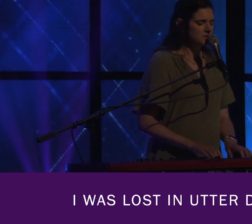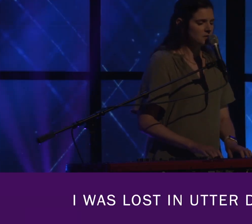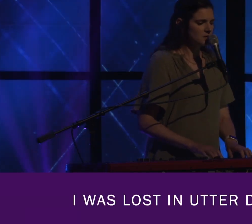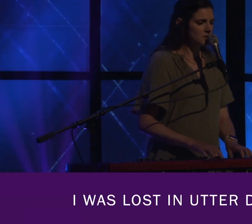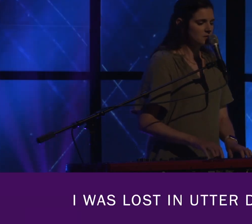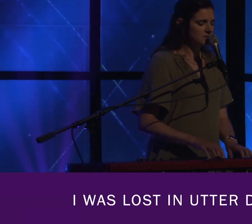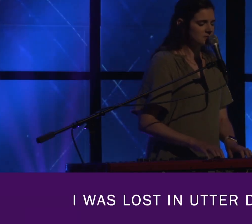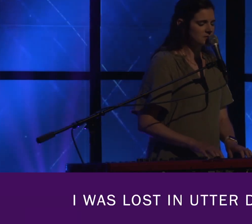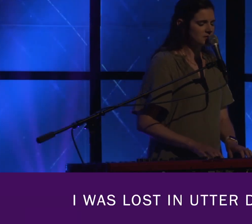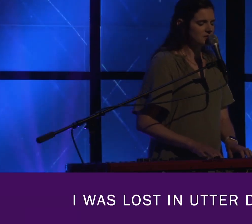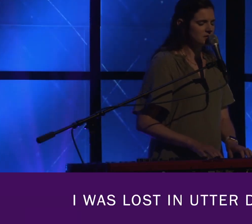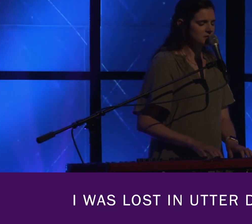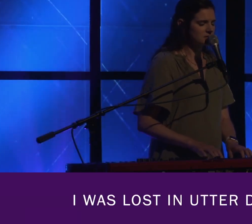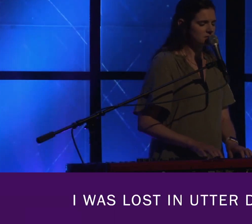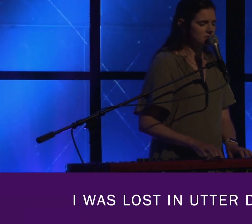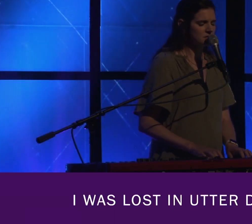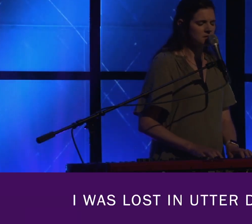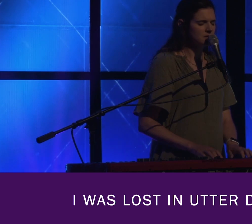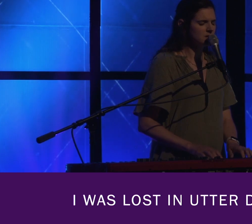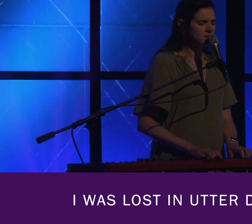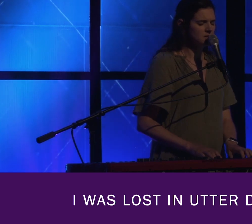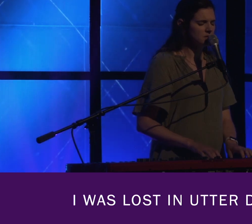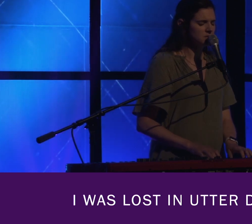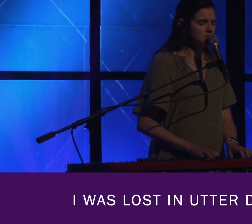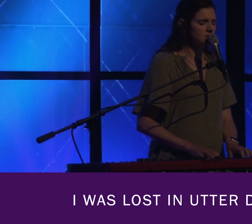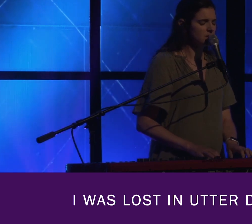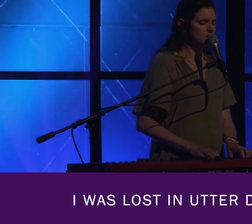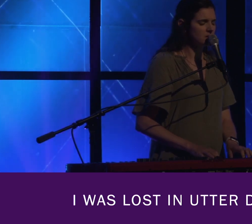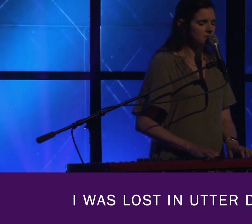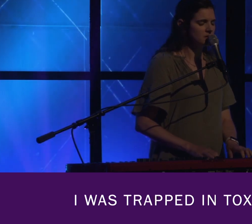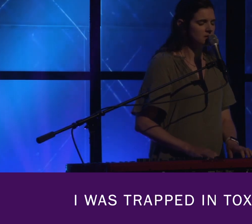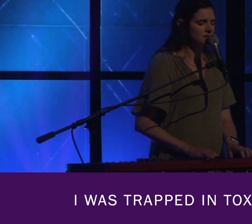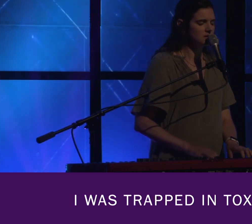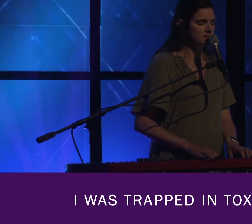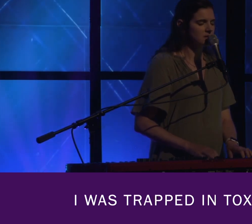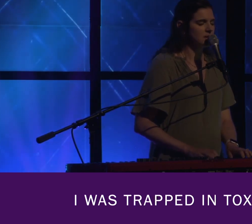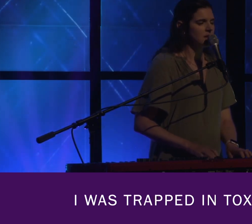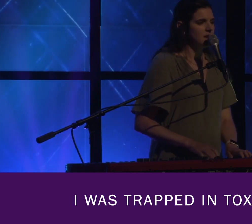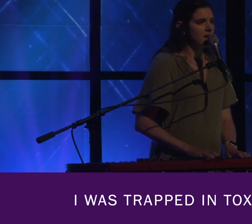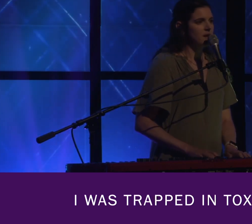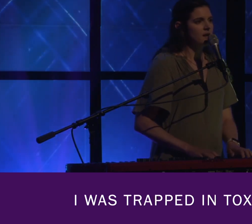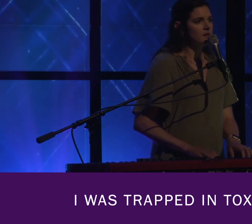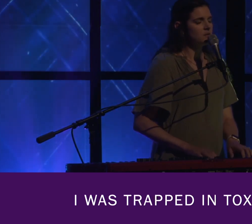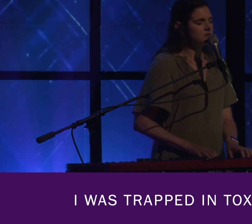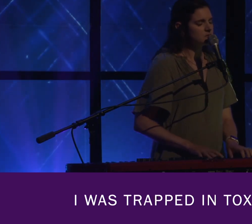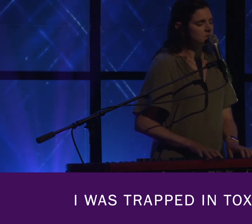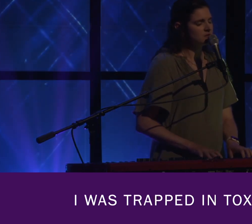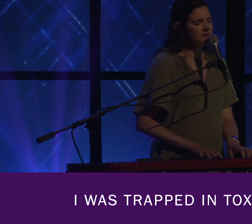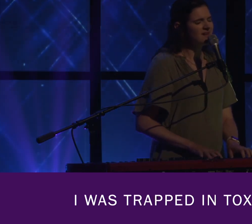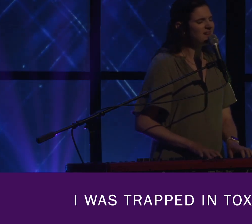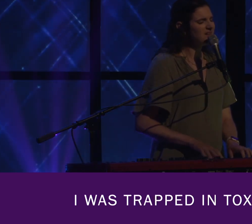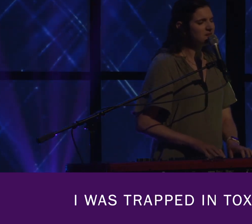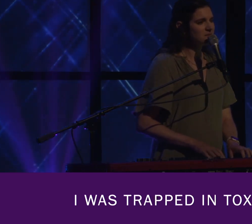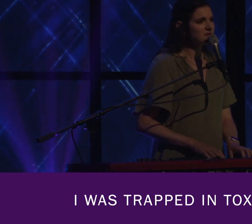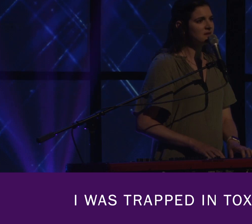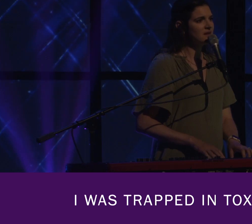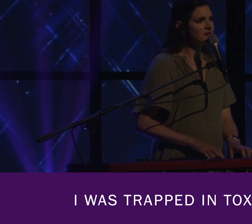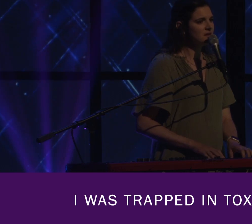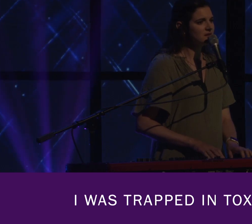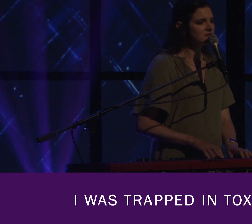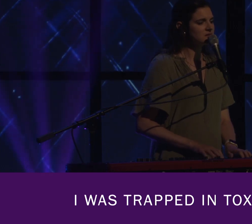I was lost in utter darkness. I was